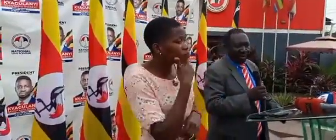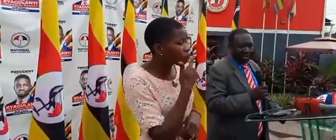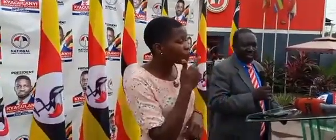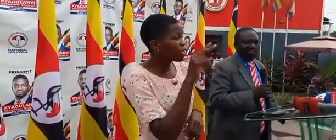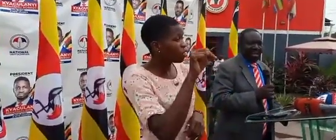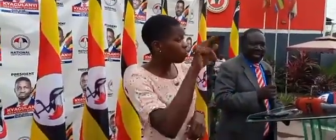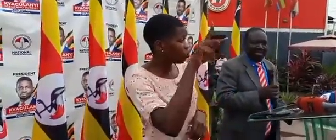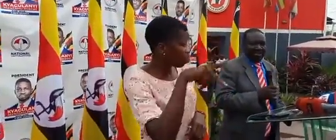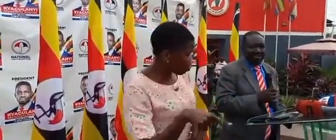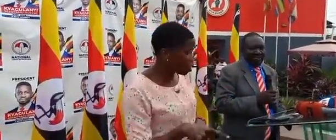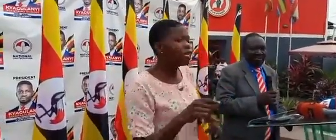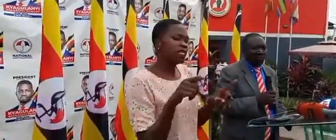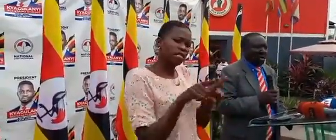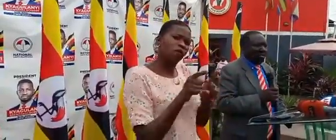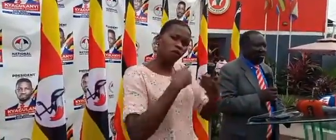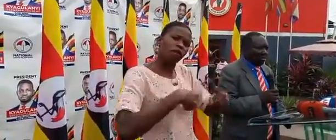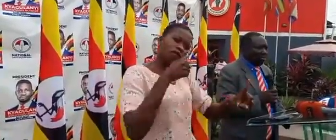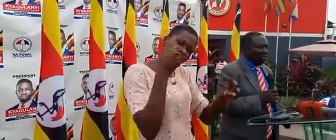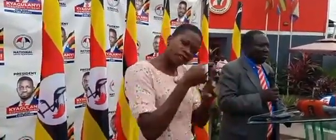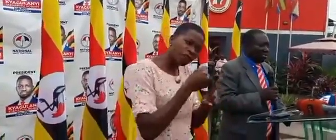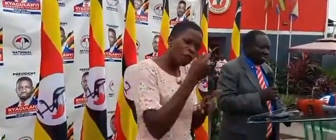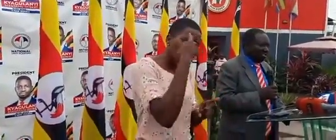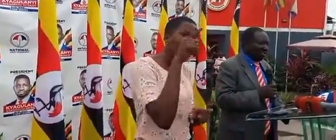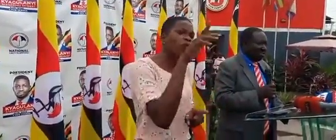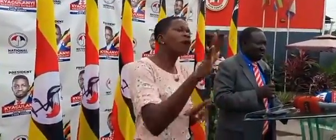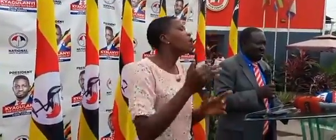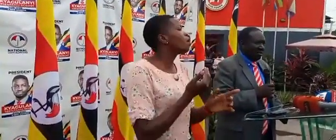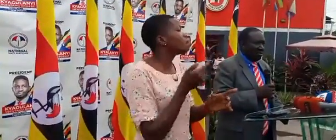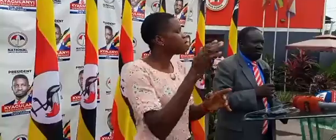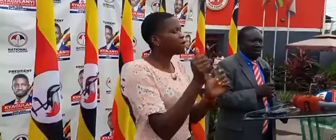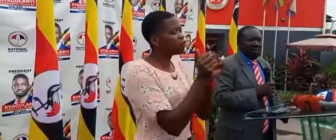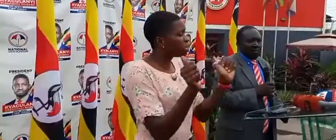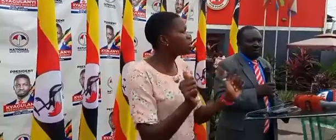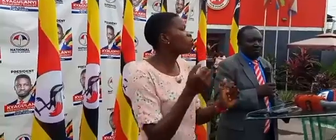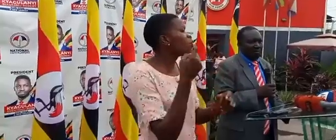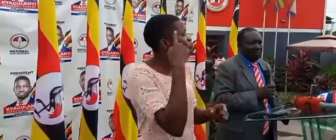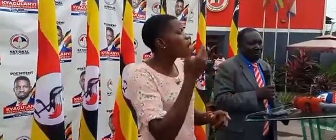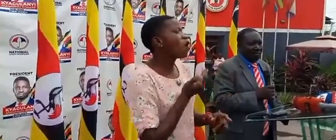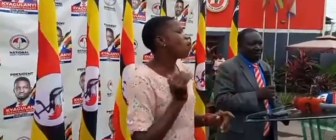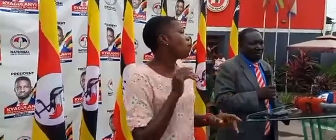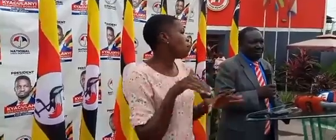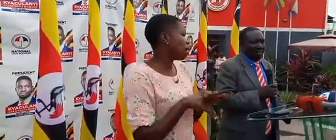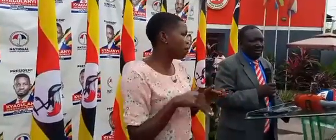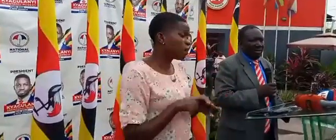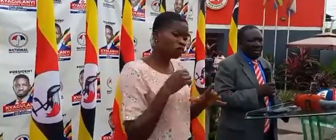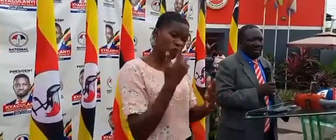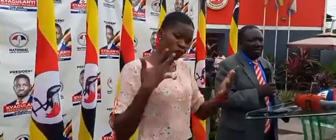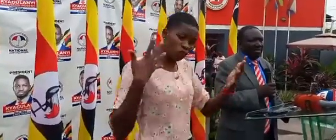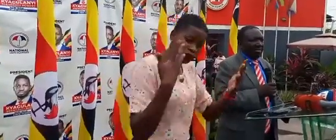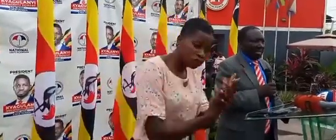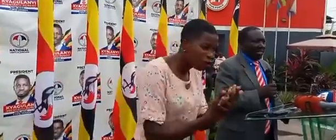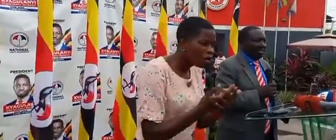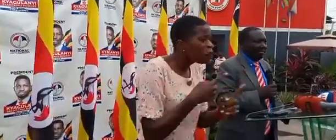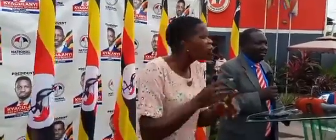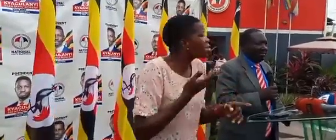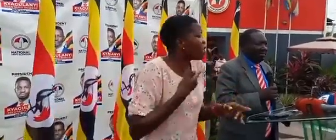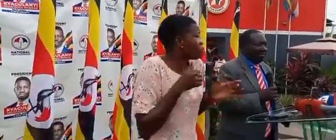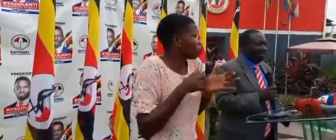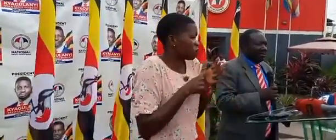unequivocally demand for unconditional release of our people who have been illegally